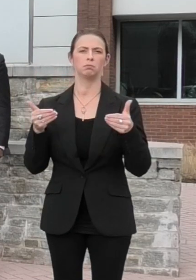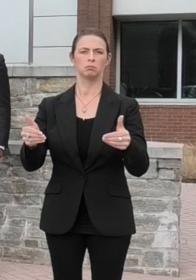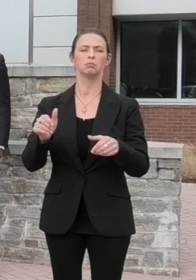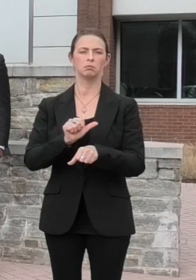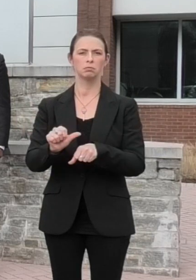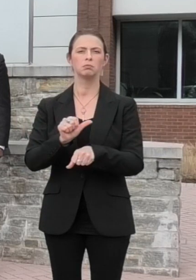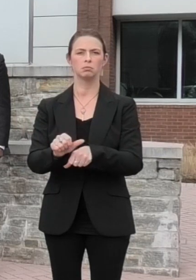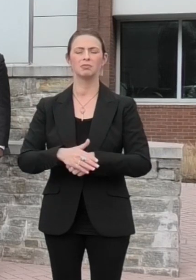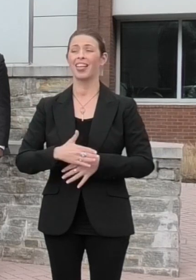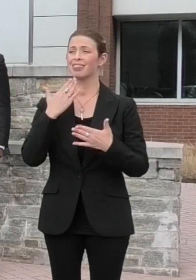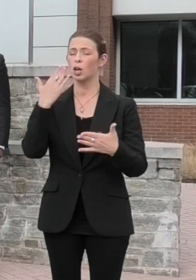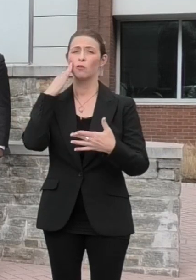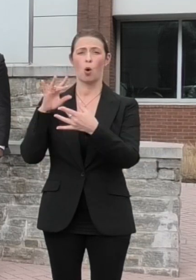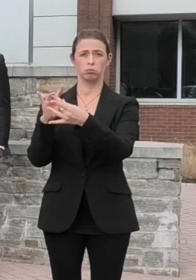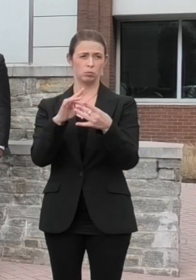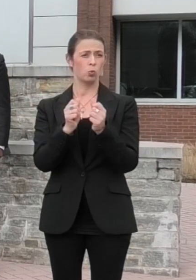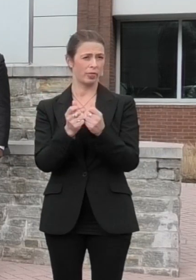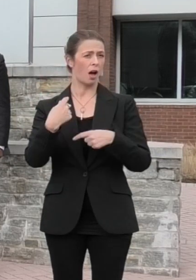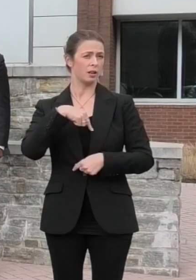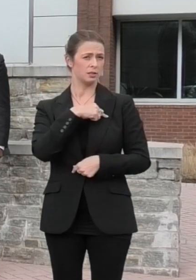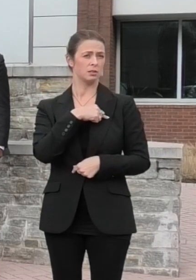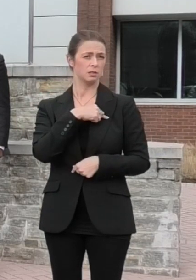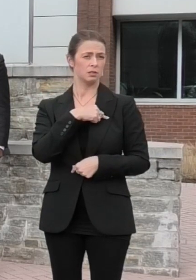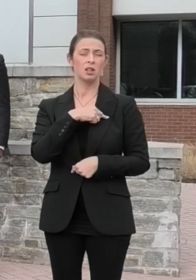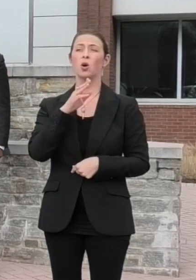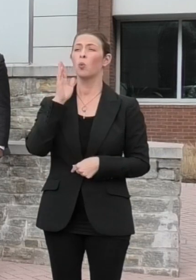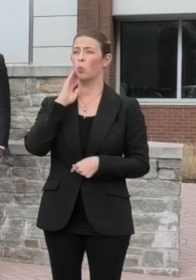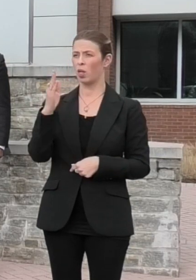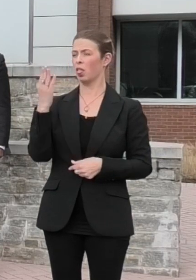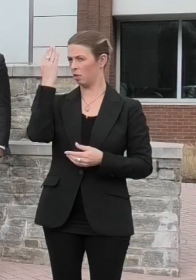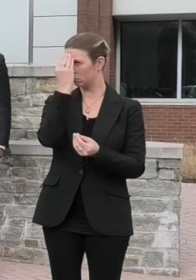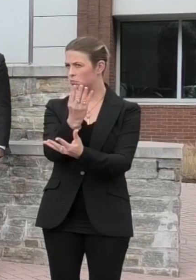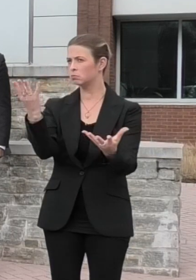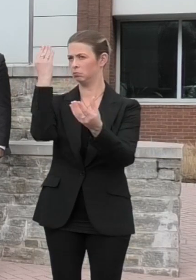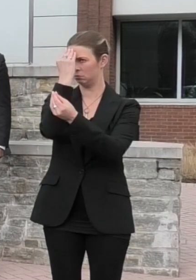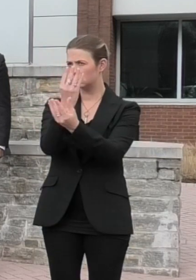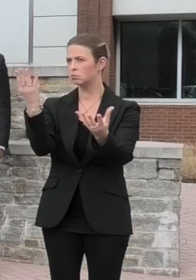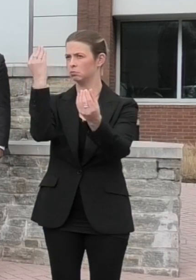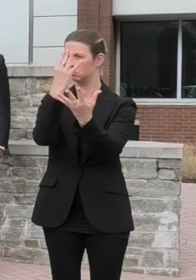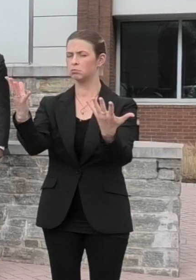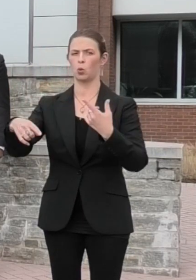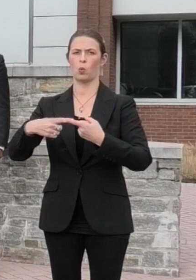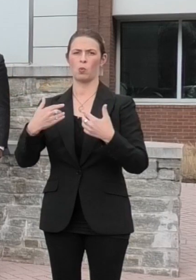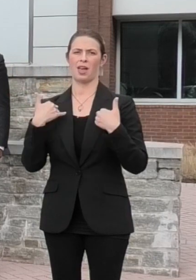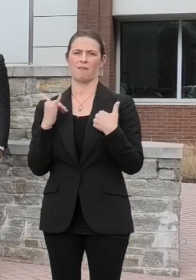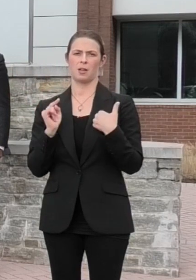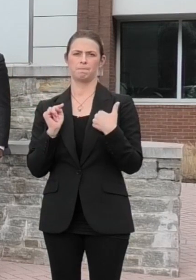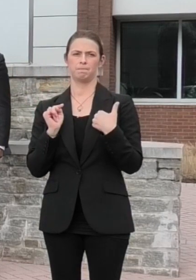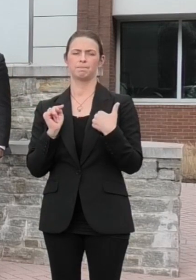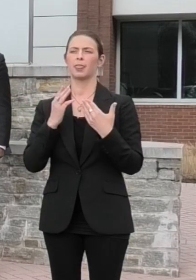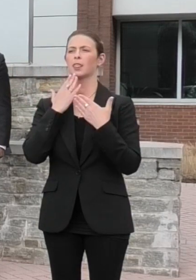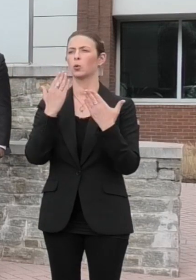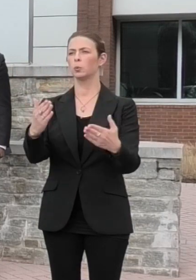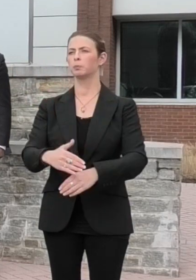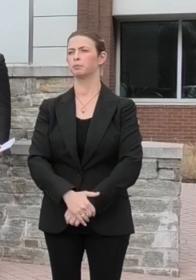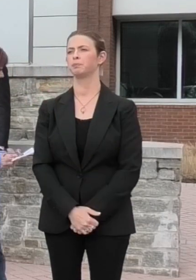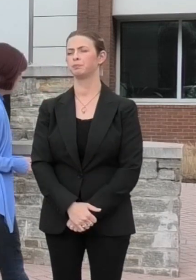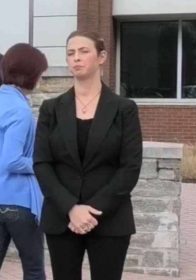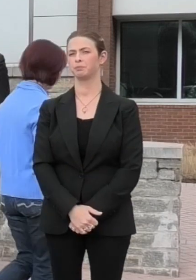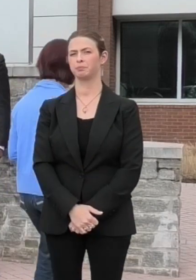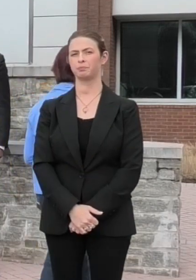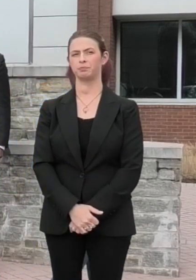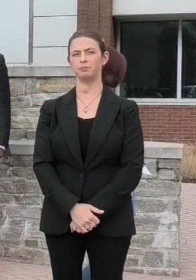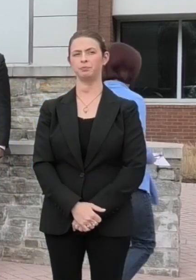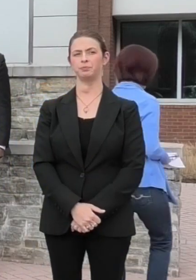with us, and we will continue to provide you with additional information as it becomes available. Thank you.